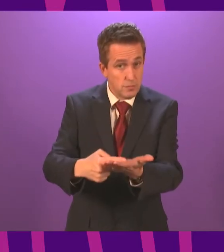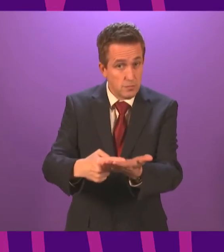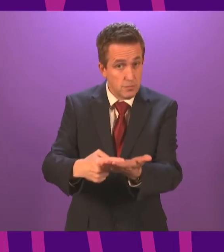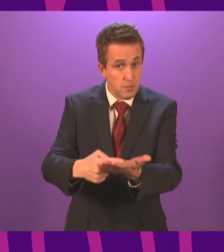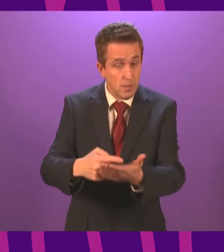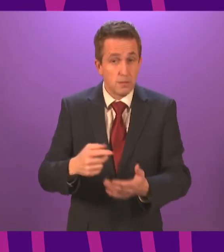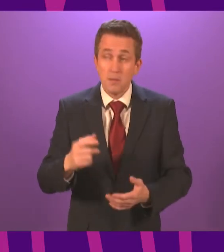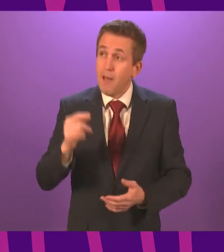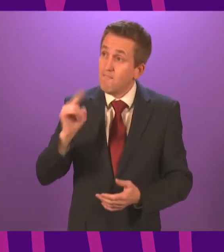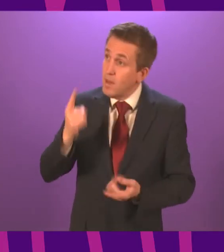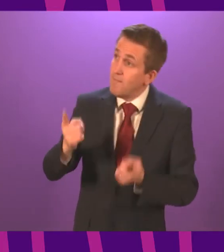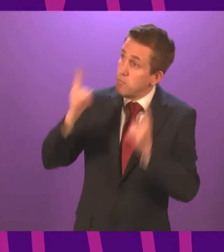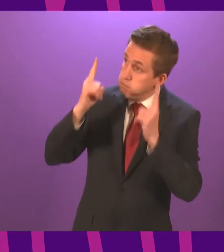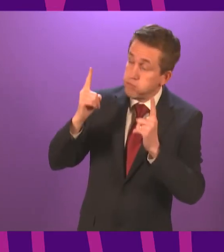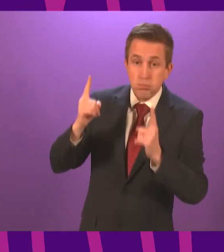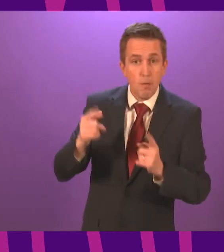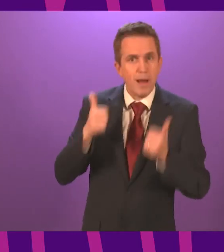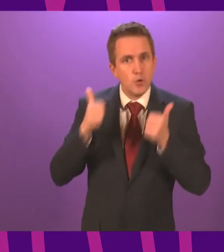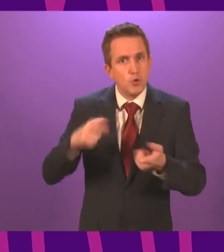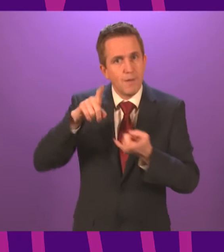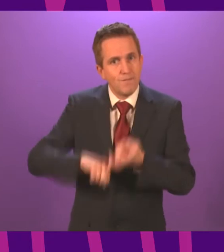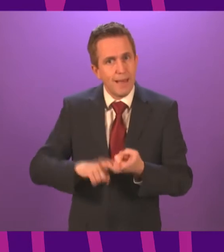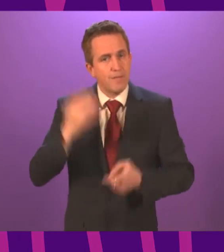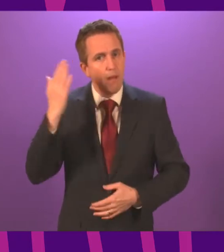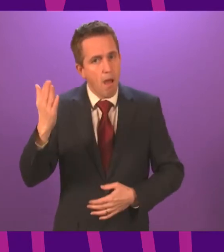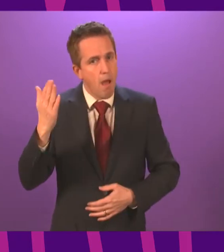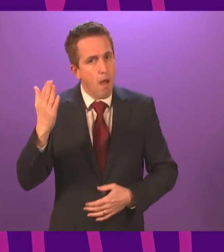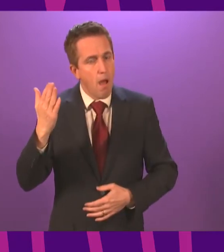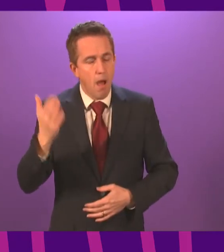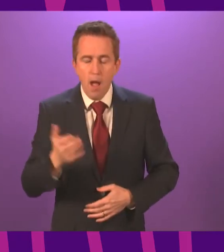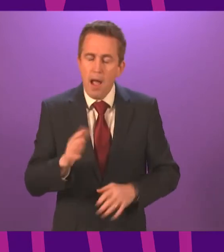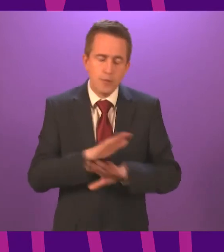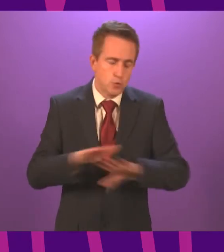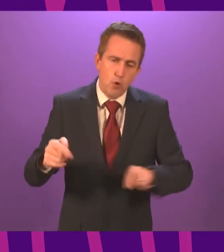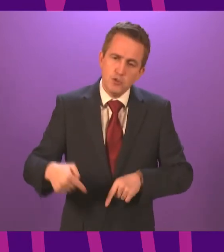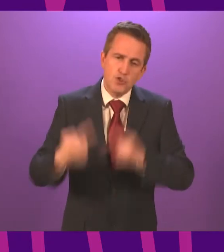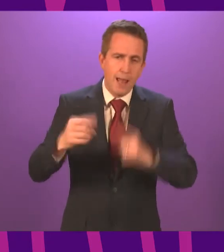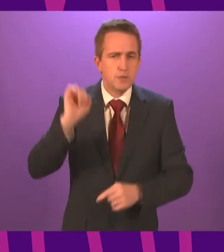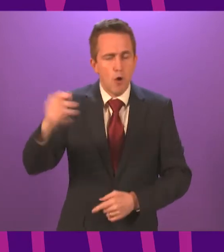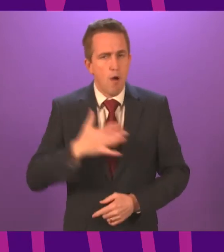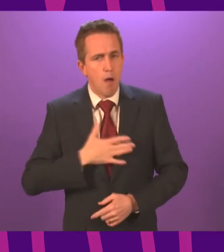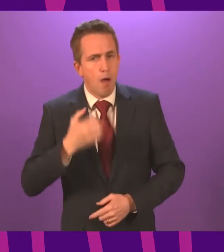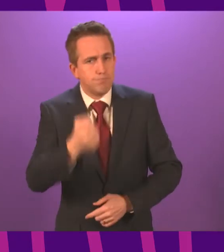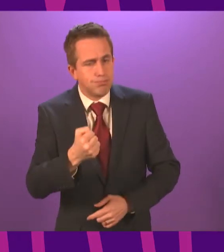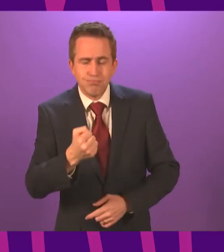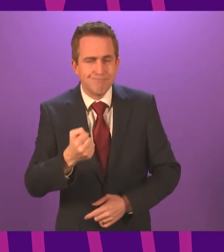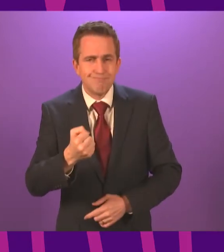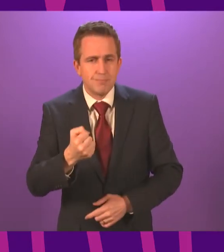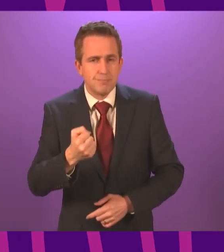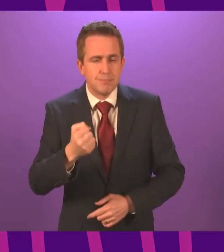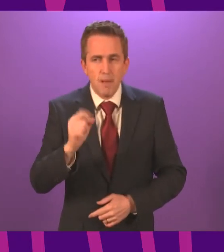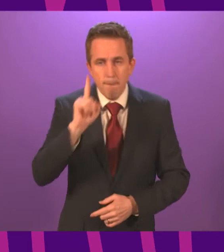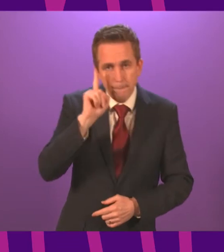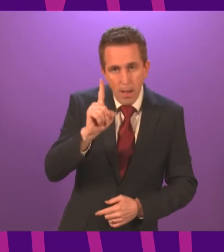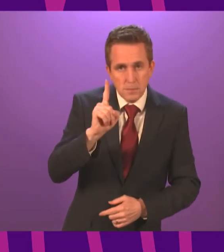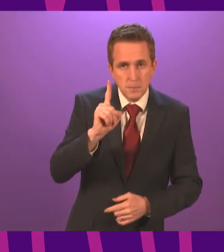good faith of the First Minister, and I want to make that point. I don't challenge the good faith of the First Minister, but it doesn't absolve her, however,